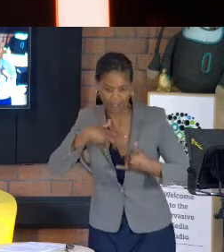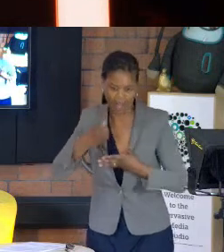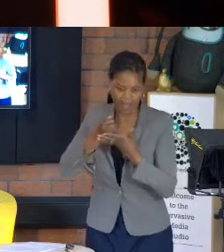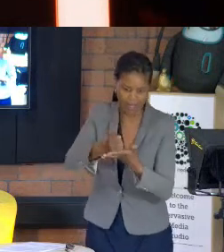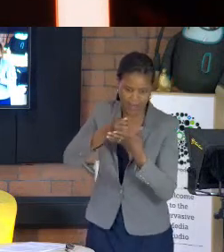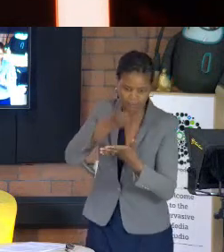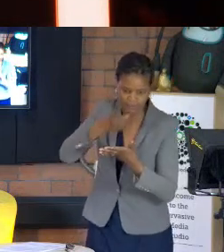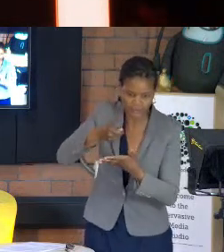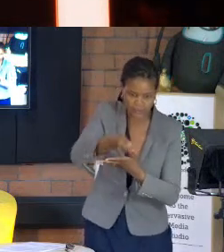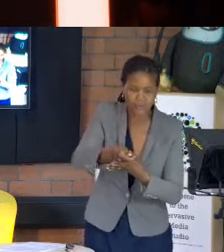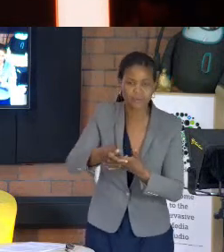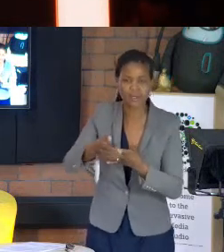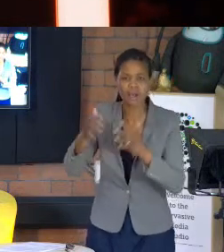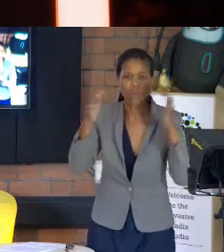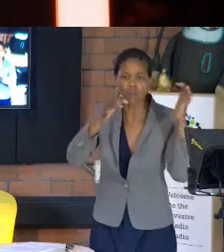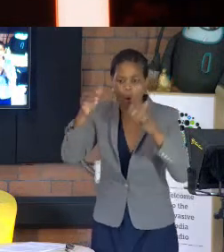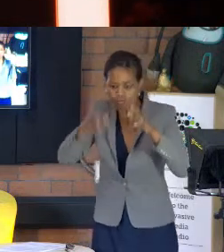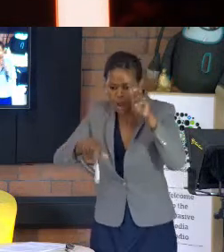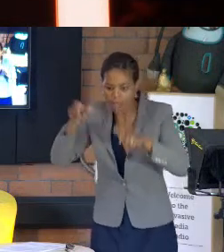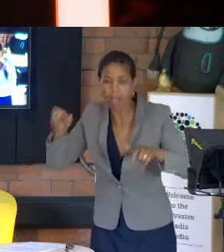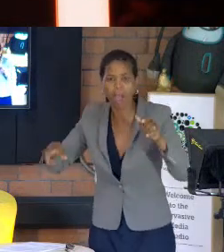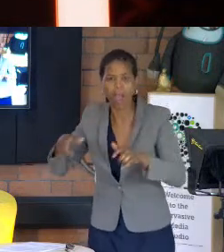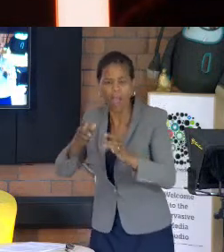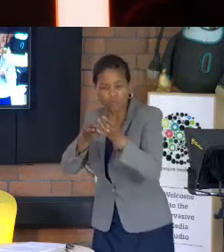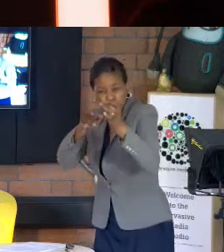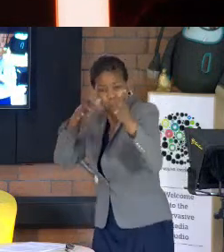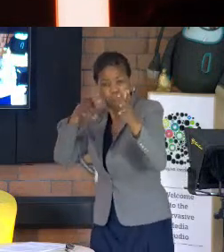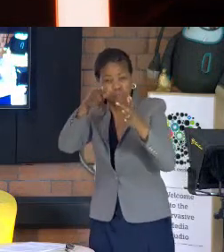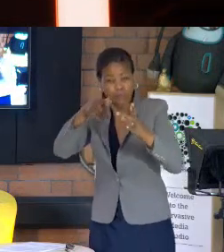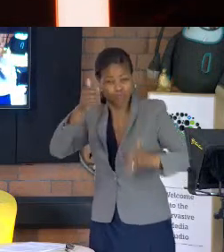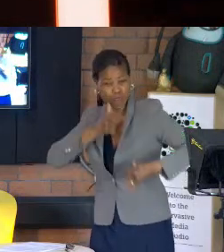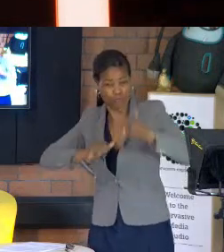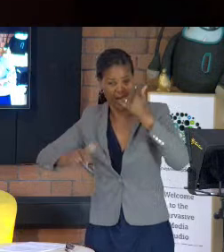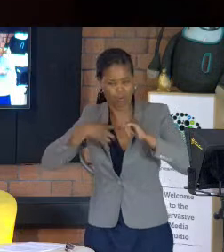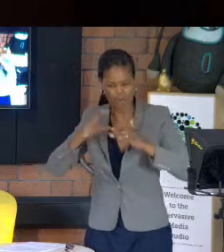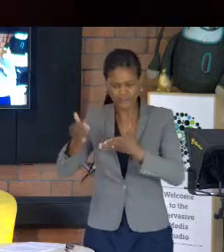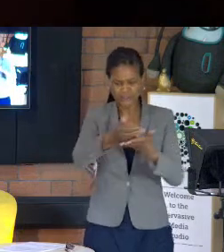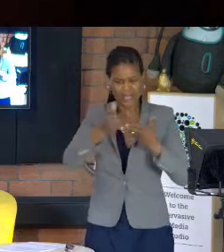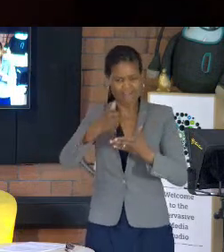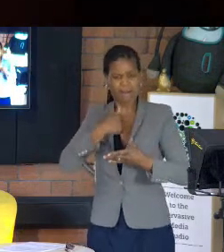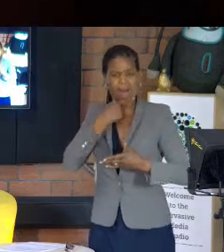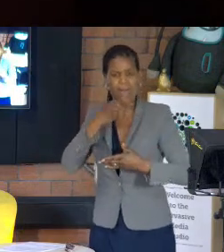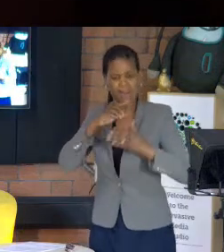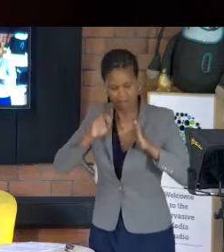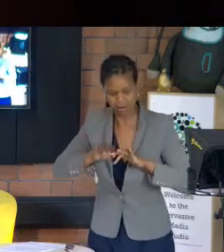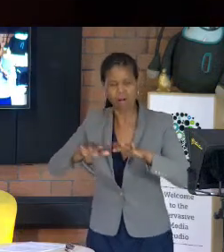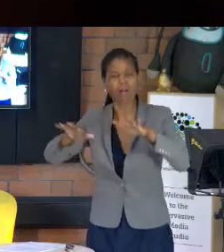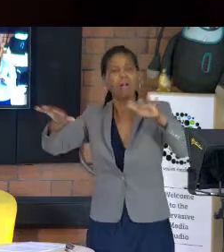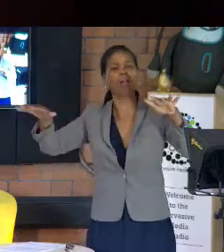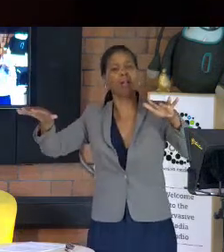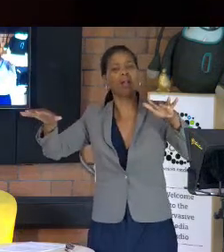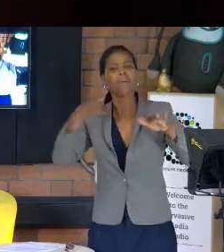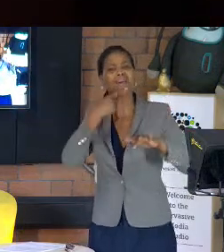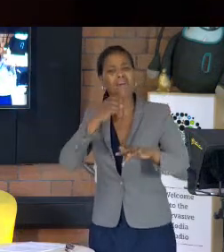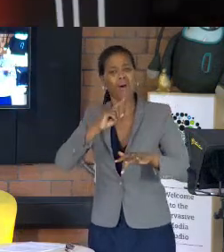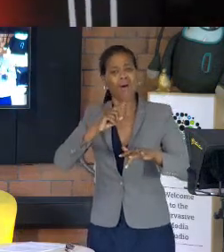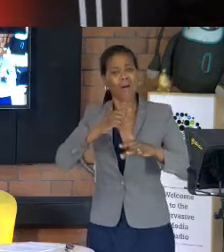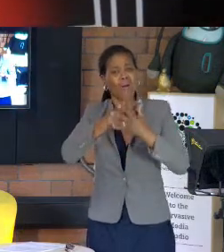that fought with so much pride, to all the people who for our cause